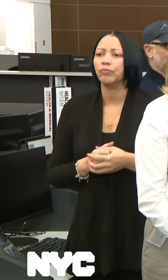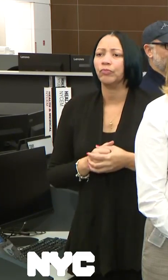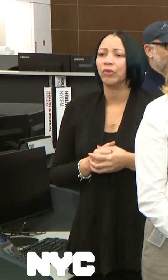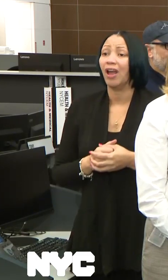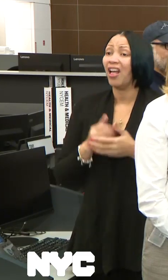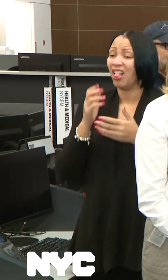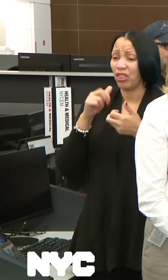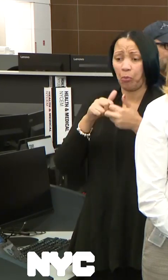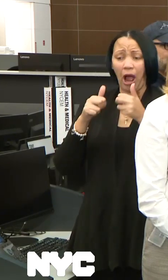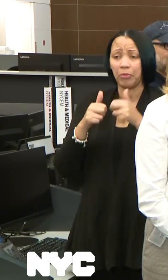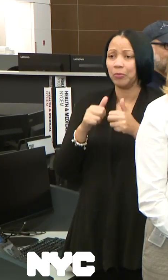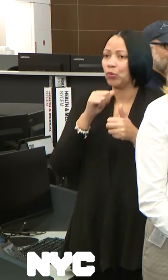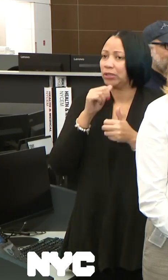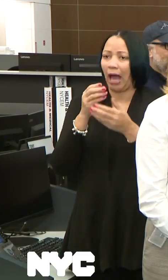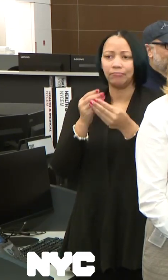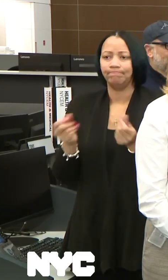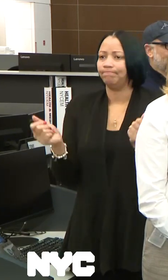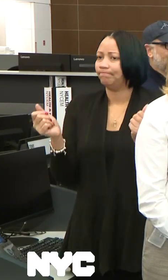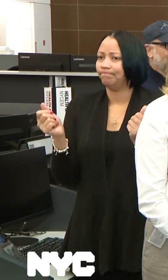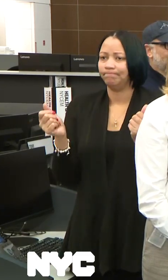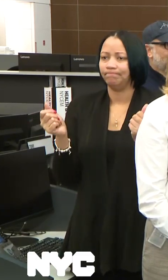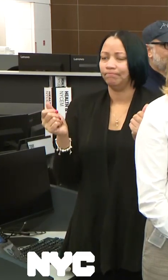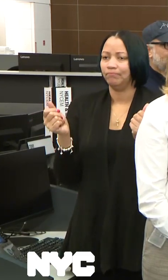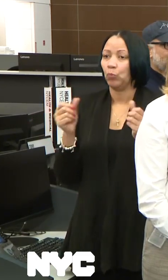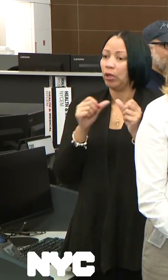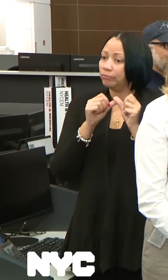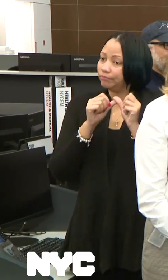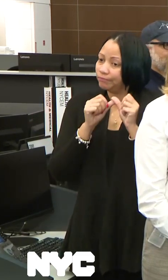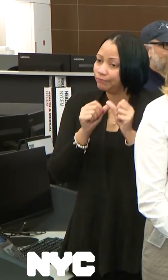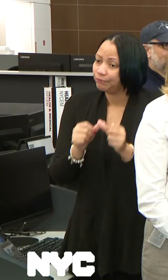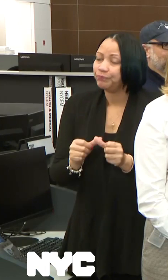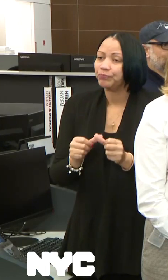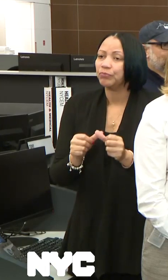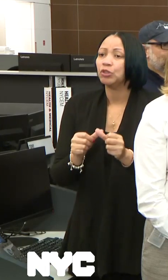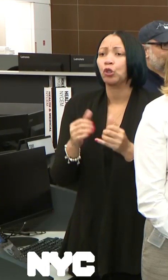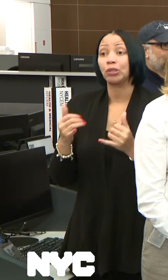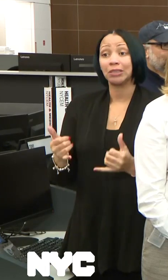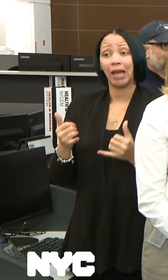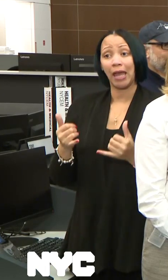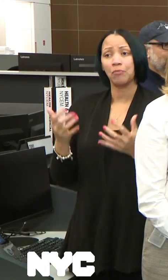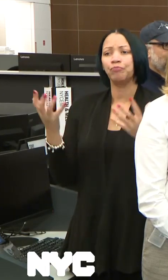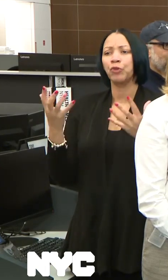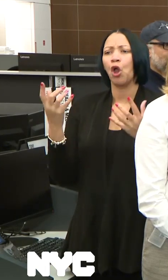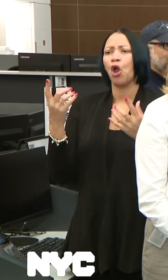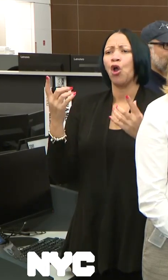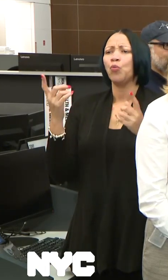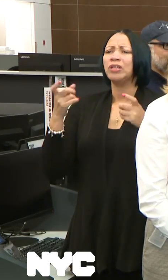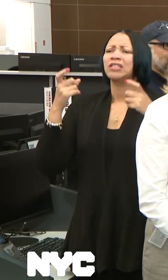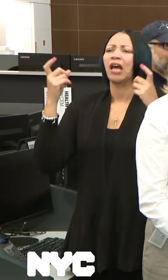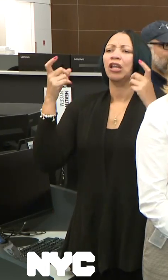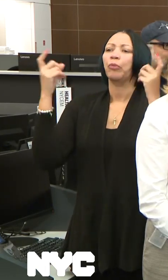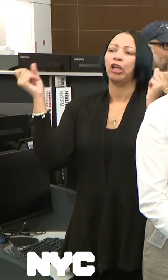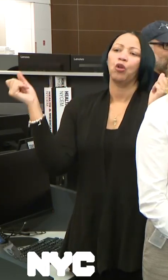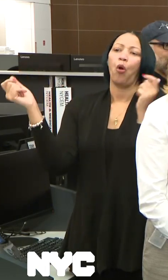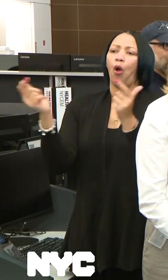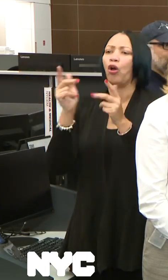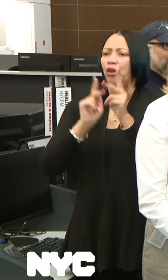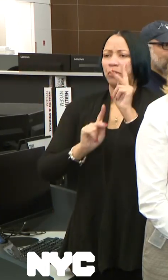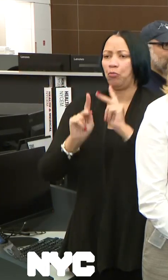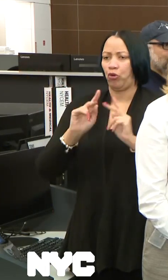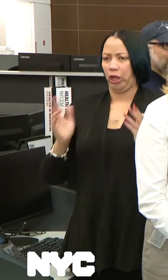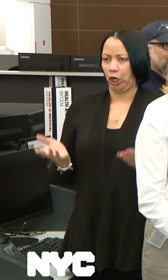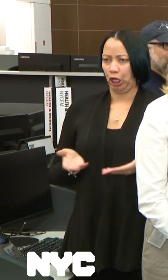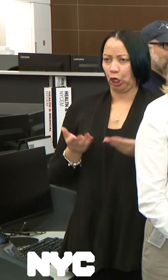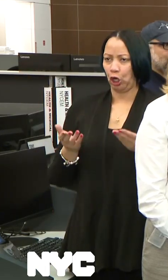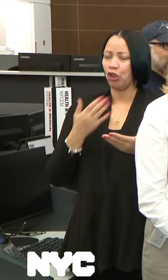going away, and we have to be there for them. So we're celebrating all of the folks here, these